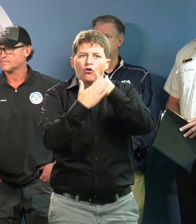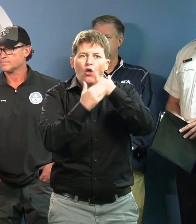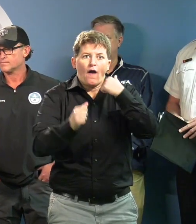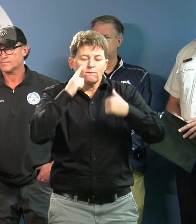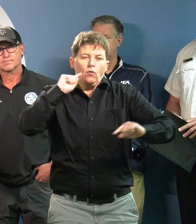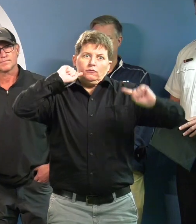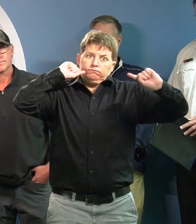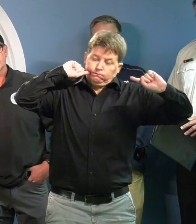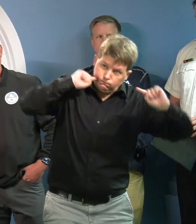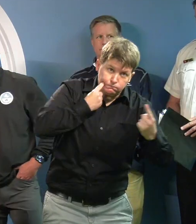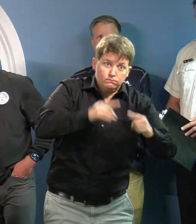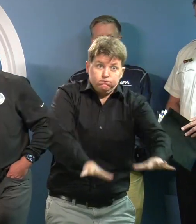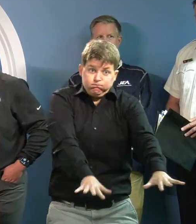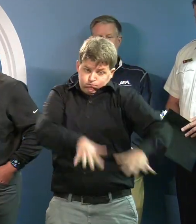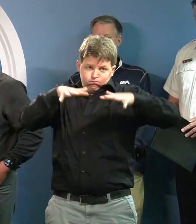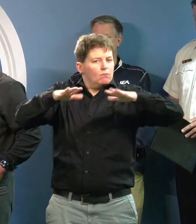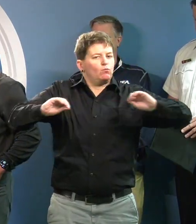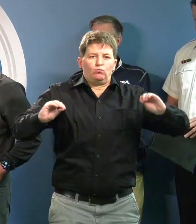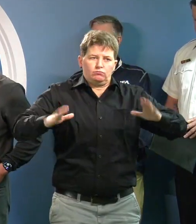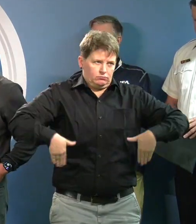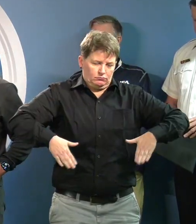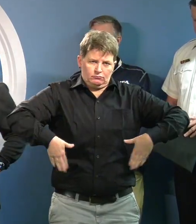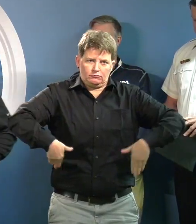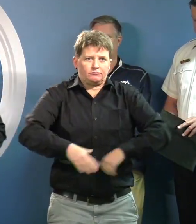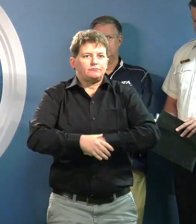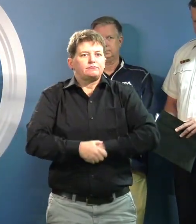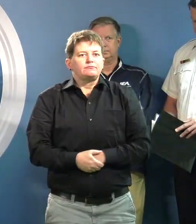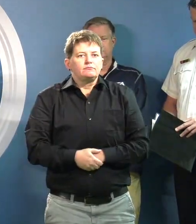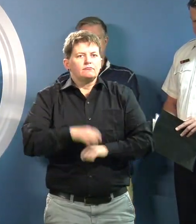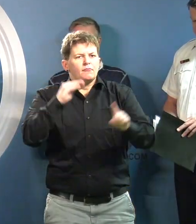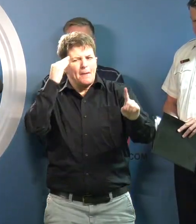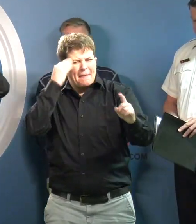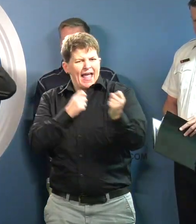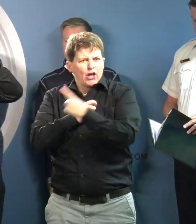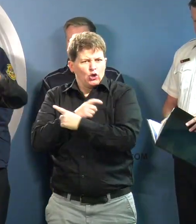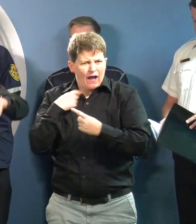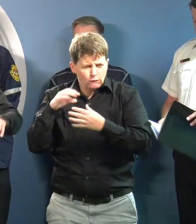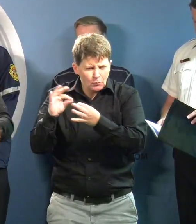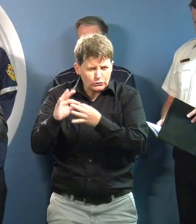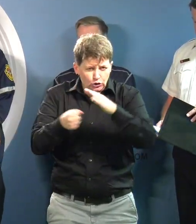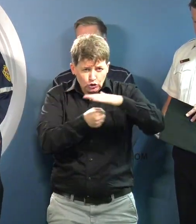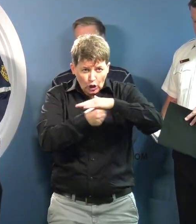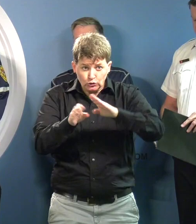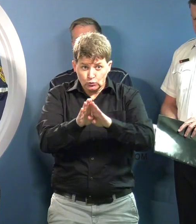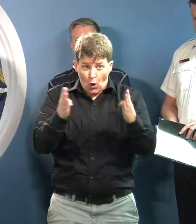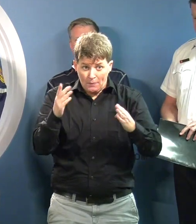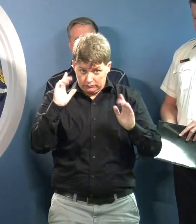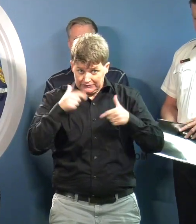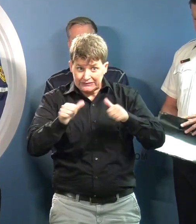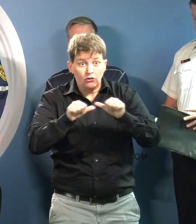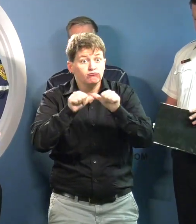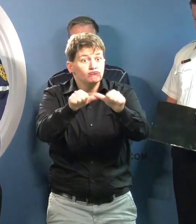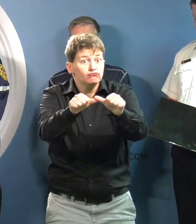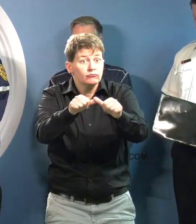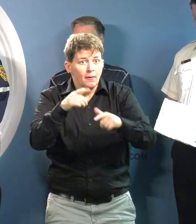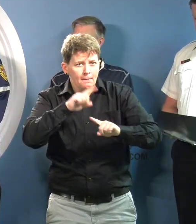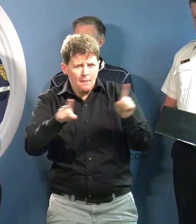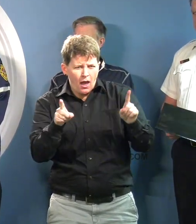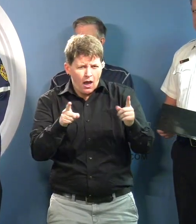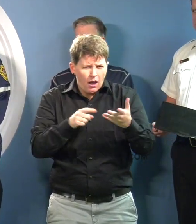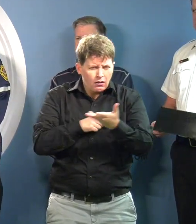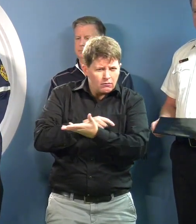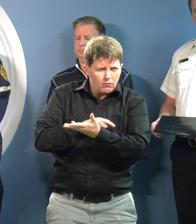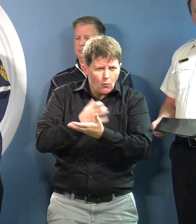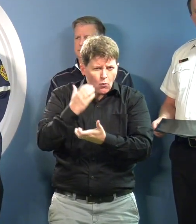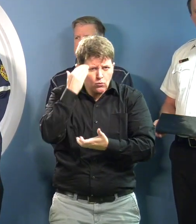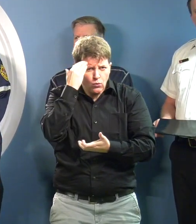point. And Mayor, you had mentioned also that the shelters remain open, but do you have any idea they'll remain open overnight, but when you